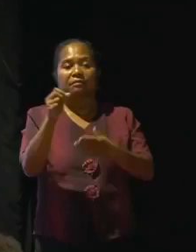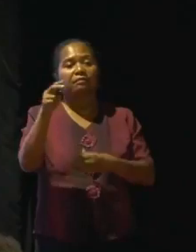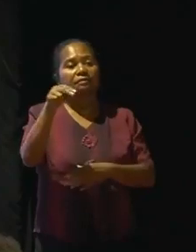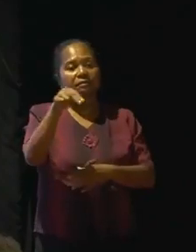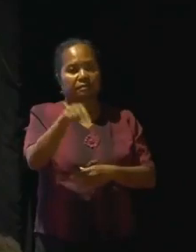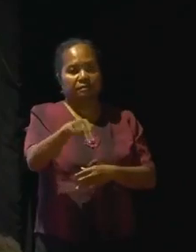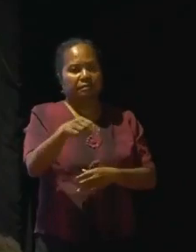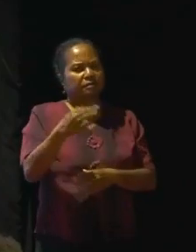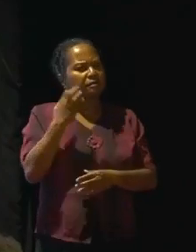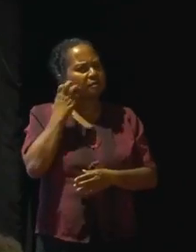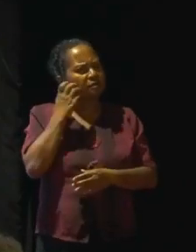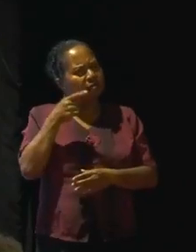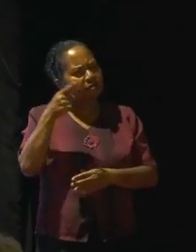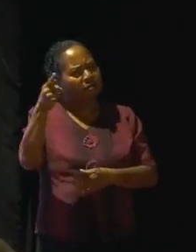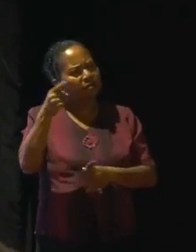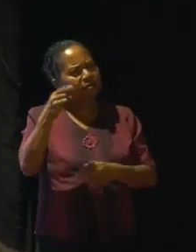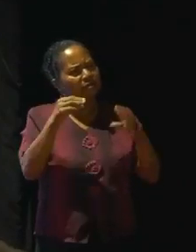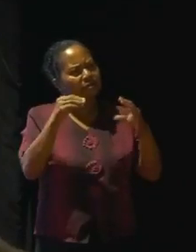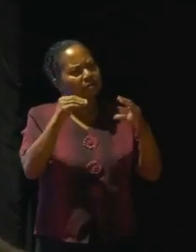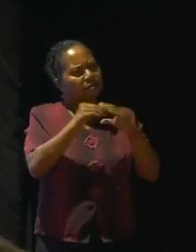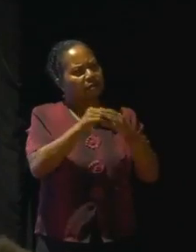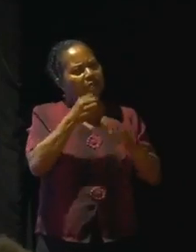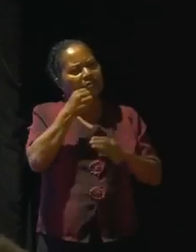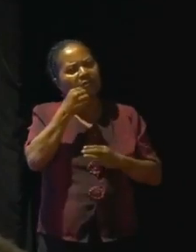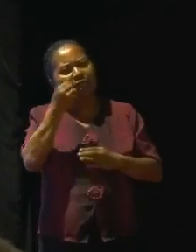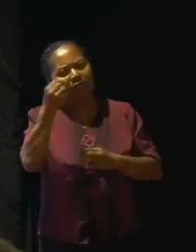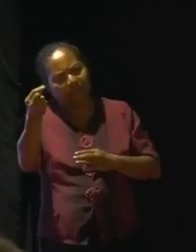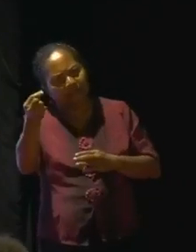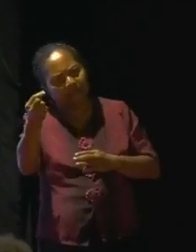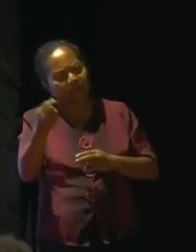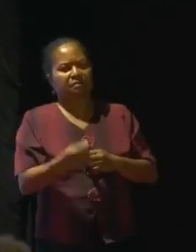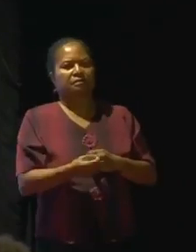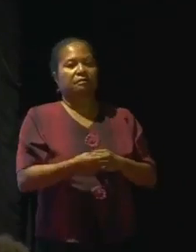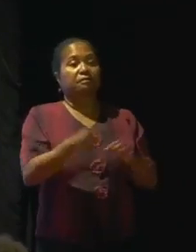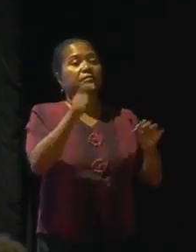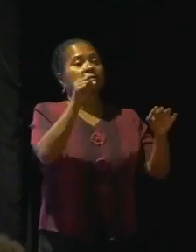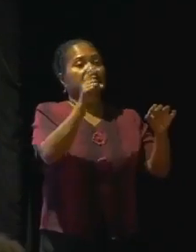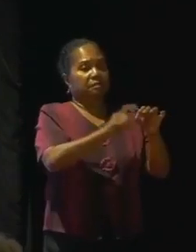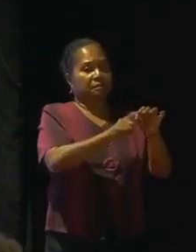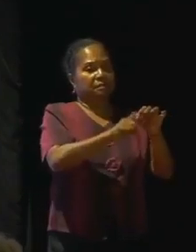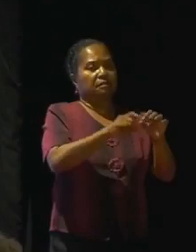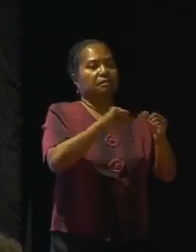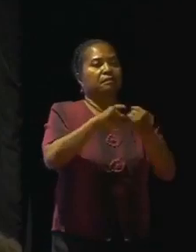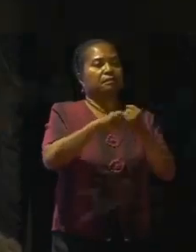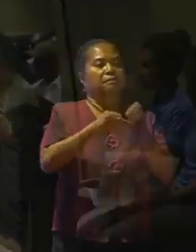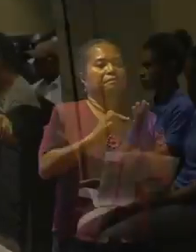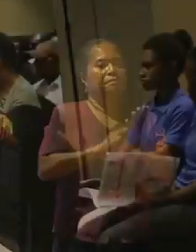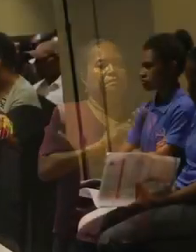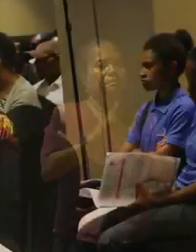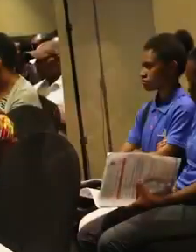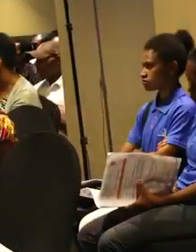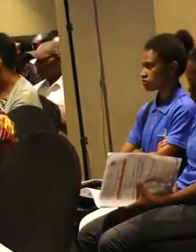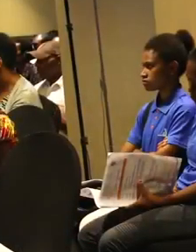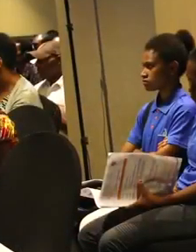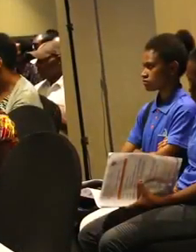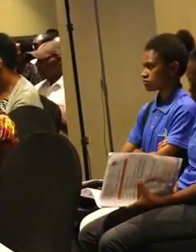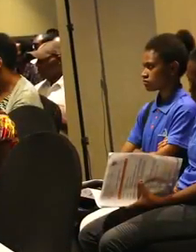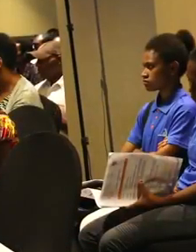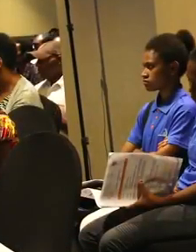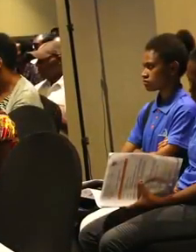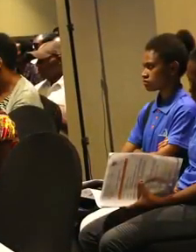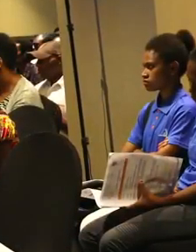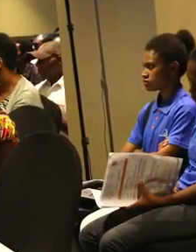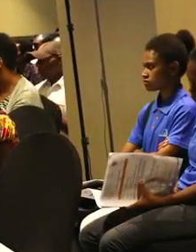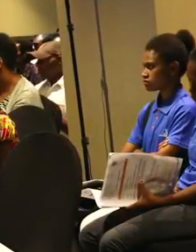go rausi manita solnakam. Ask them, ask those SME officers, what other options are there that